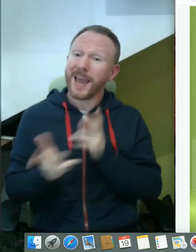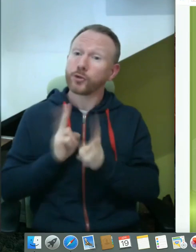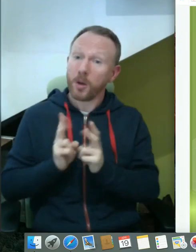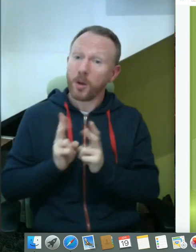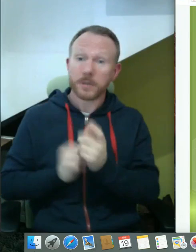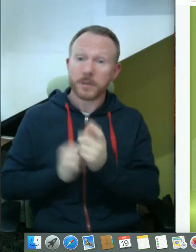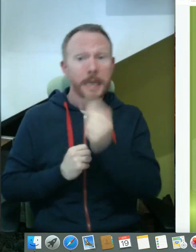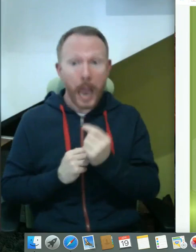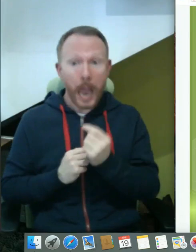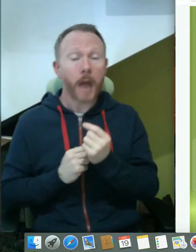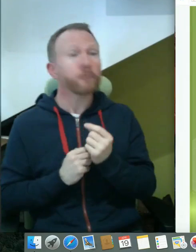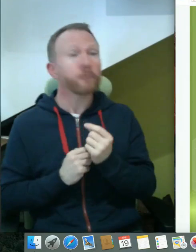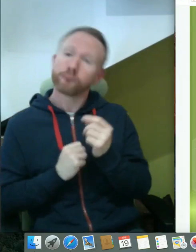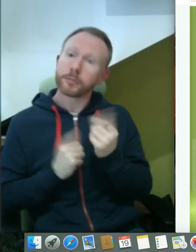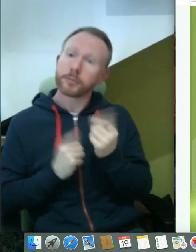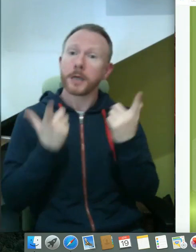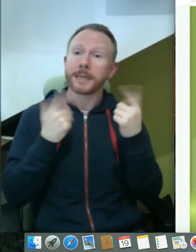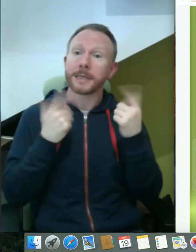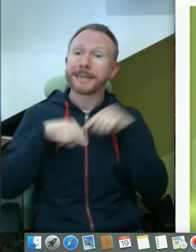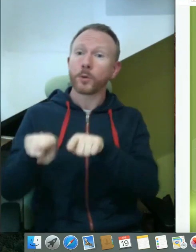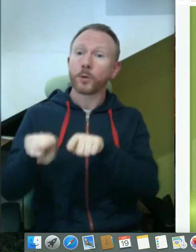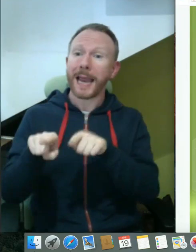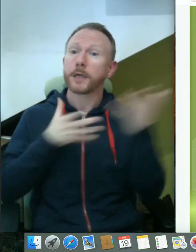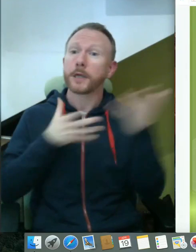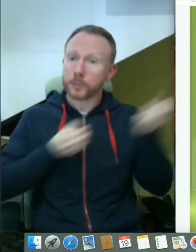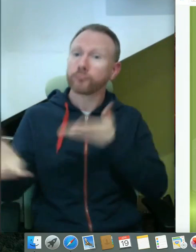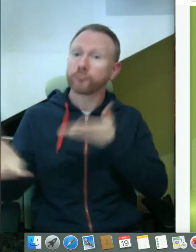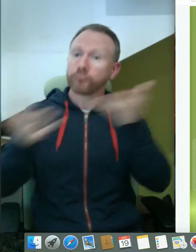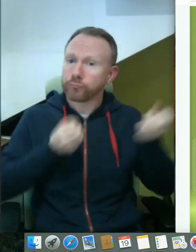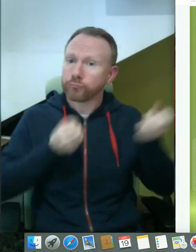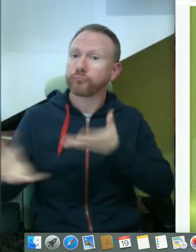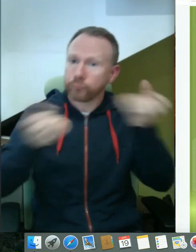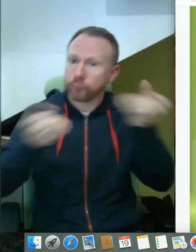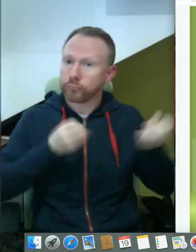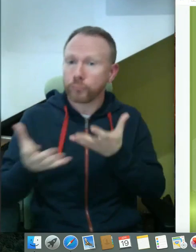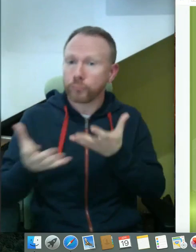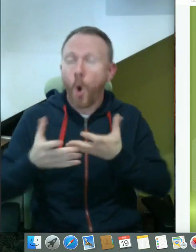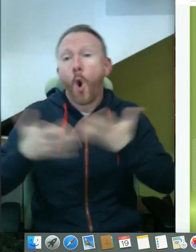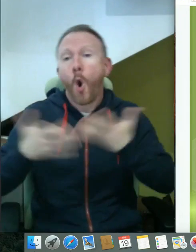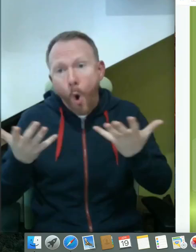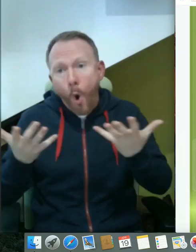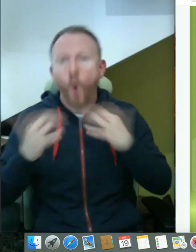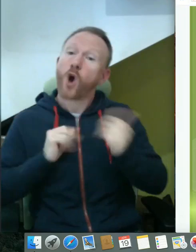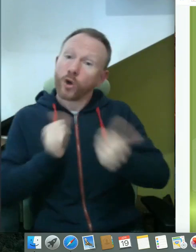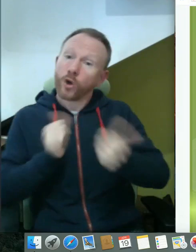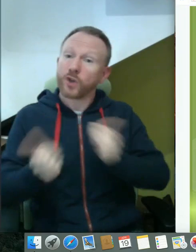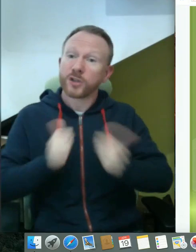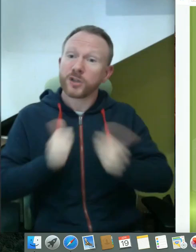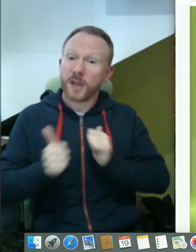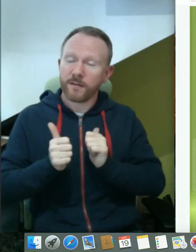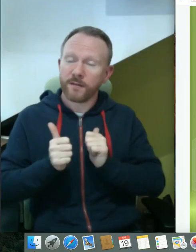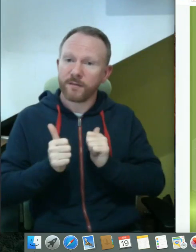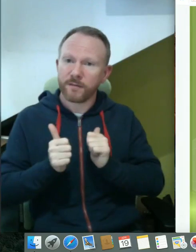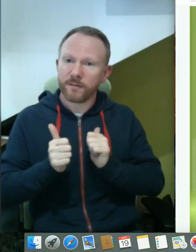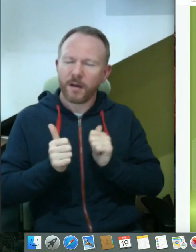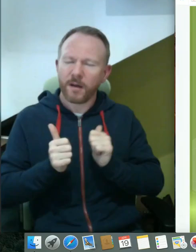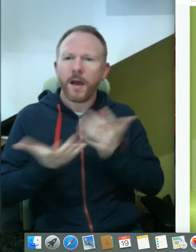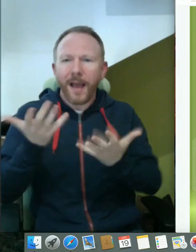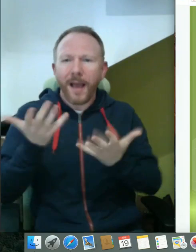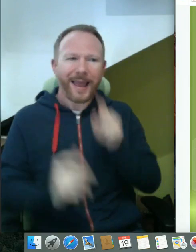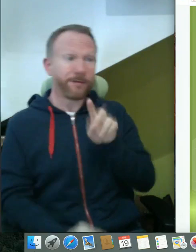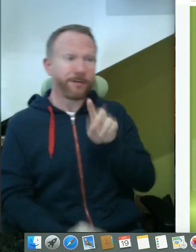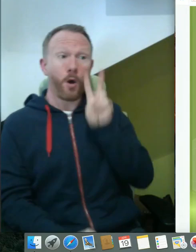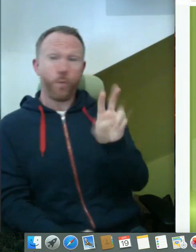consecutive interpreting, depending on what best suits the demands of the current discourse.